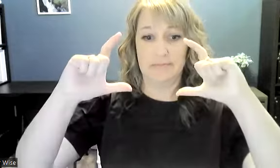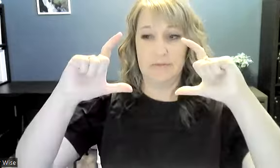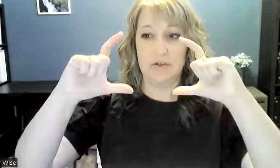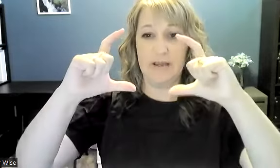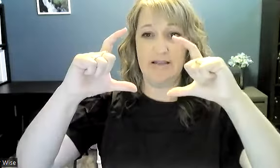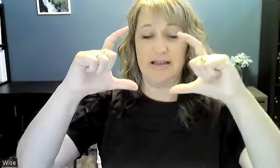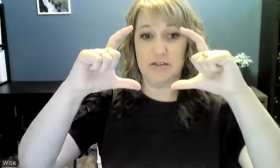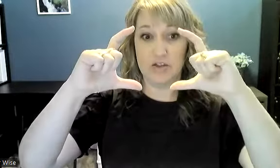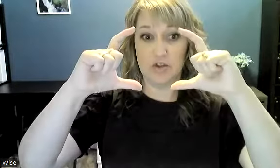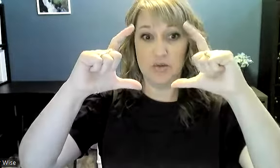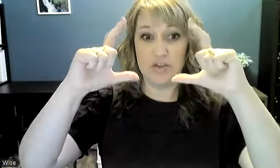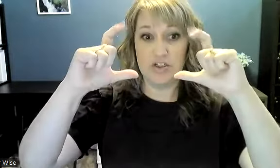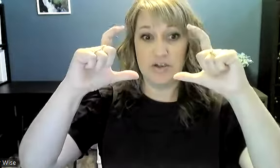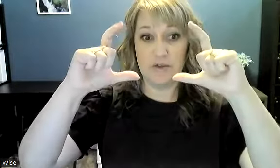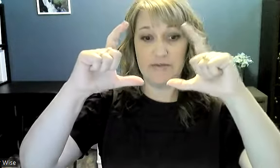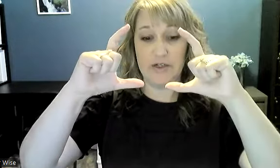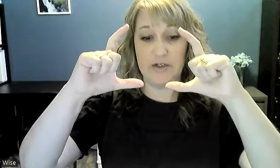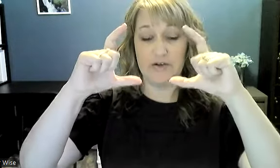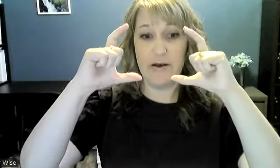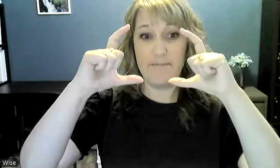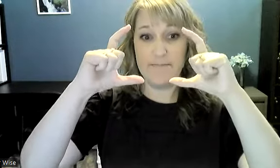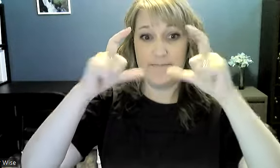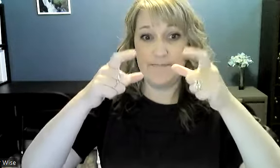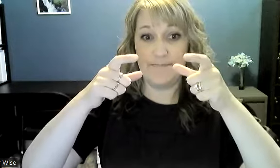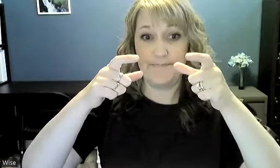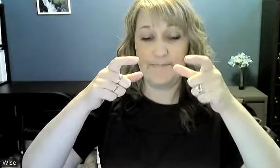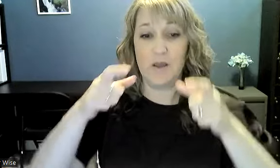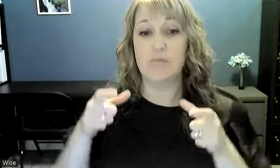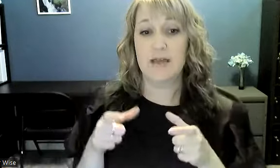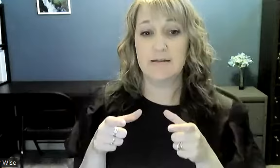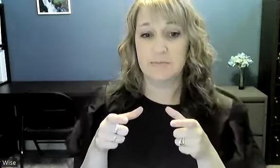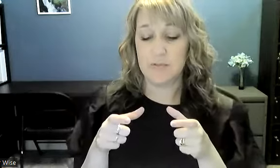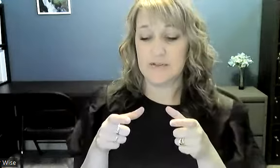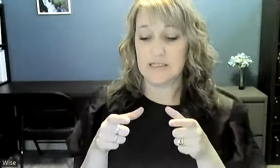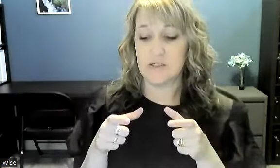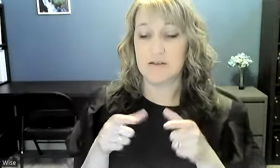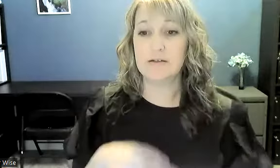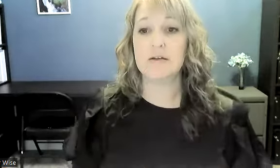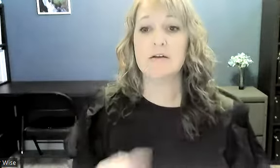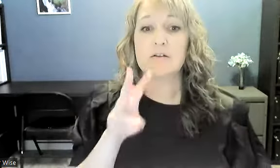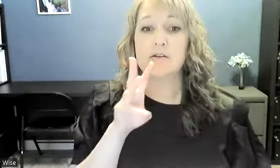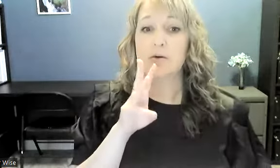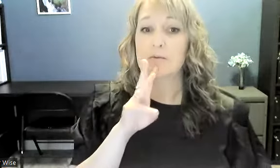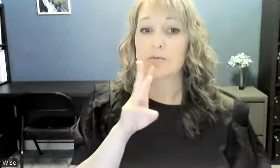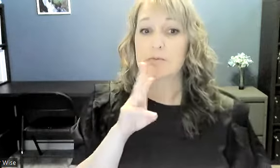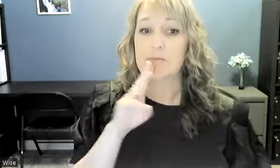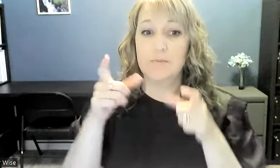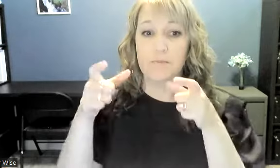So you're making like a circle with just your first finger and your thumb on both hands, palms facing each other. So